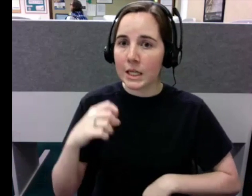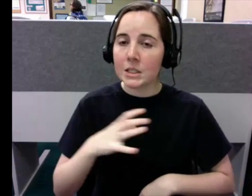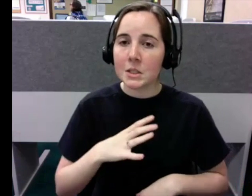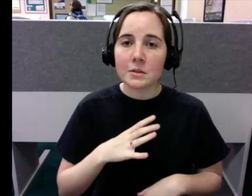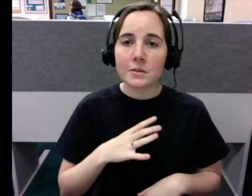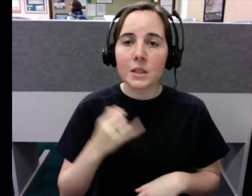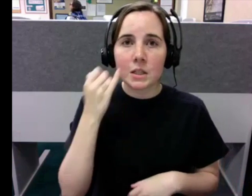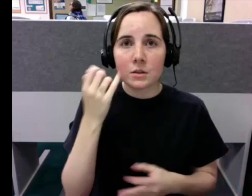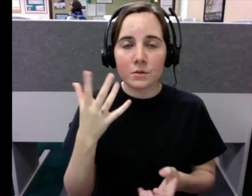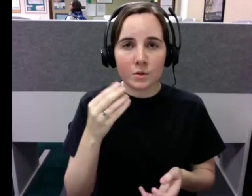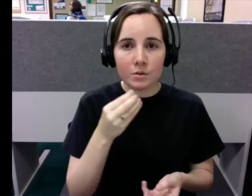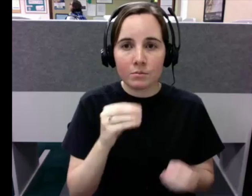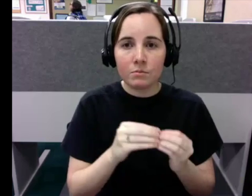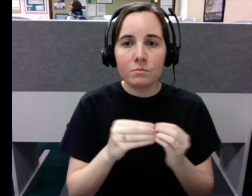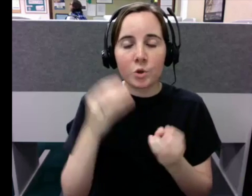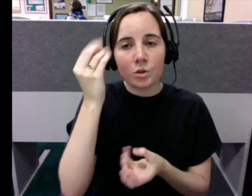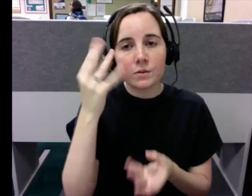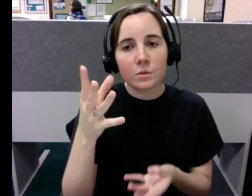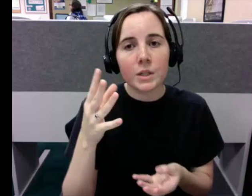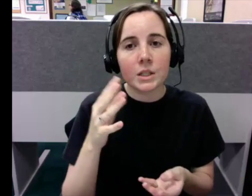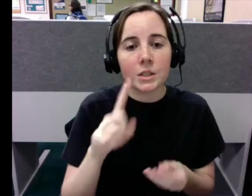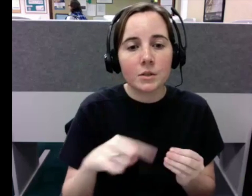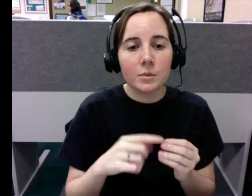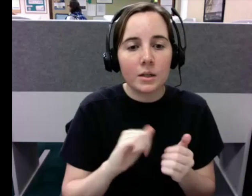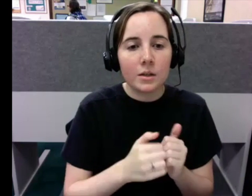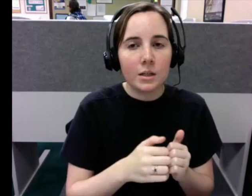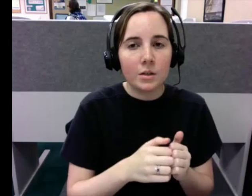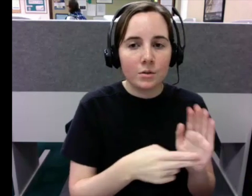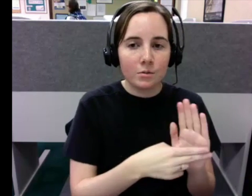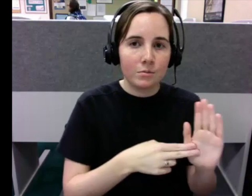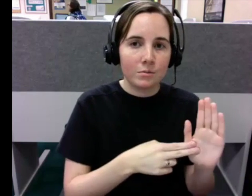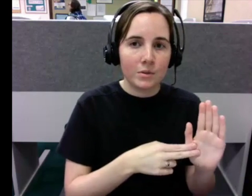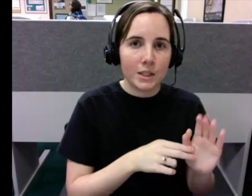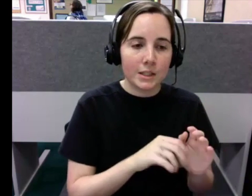about representation in your Right to Representation, publication number